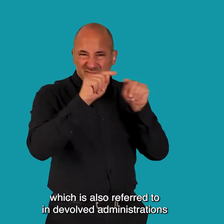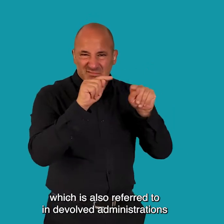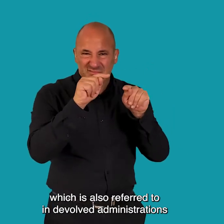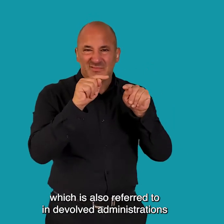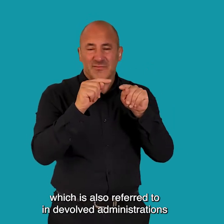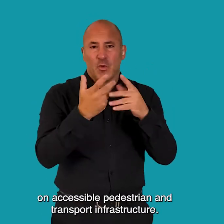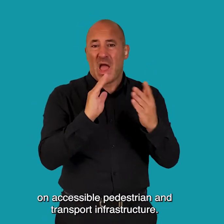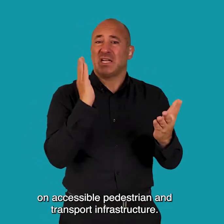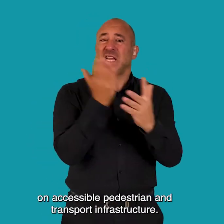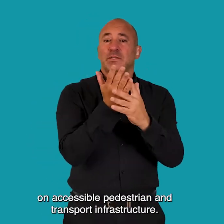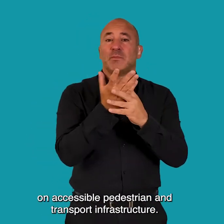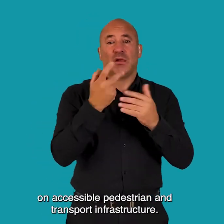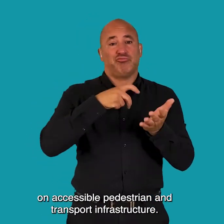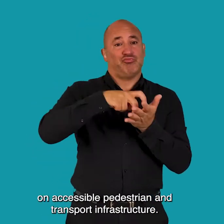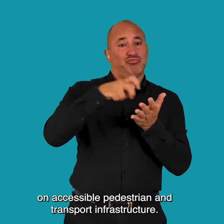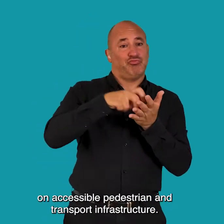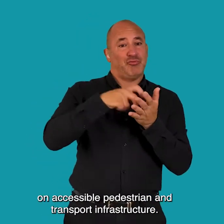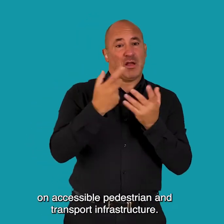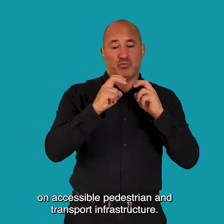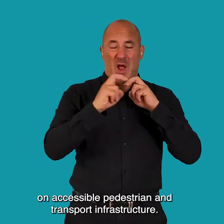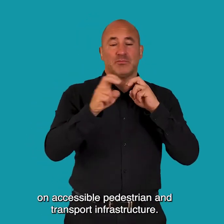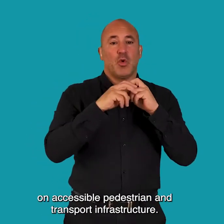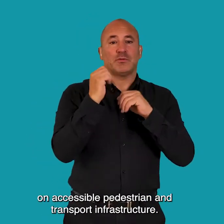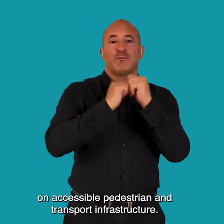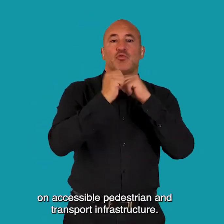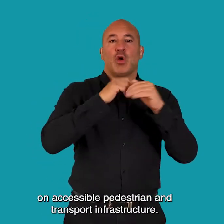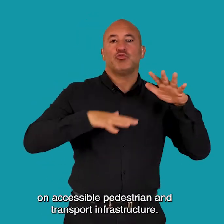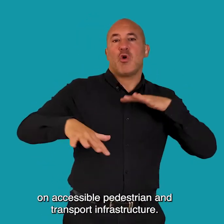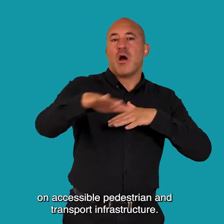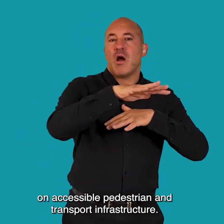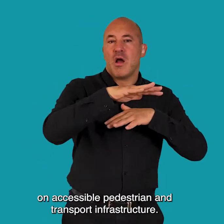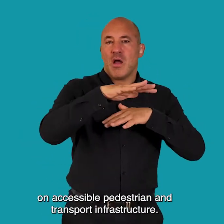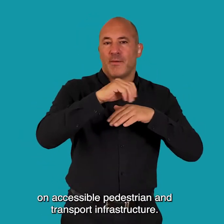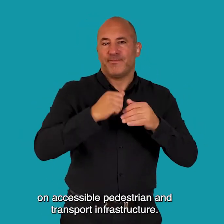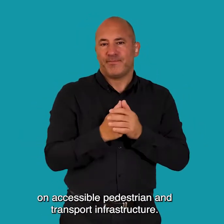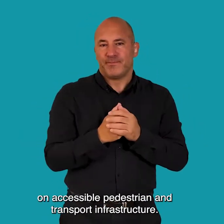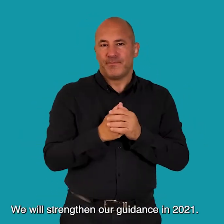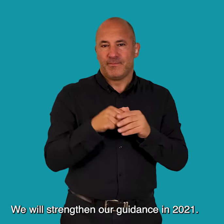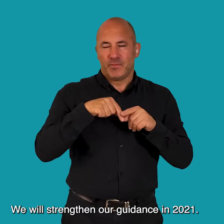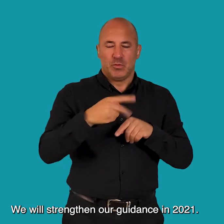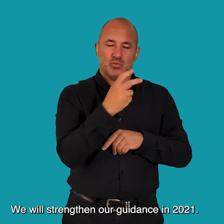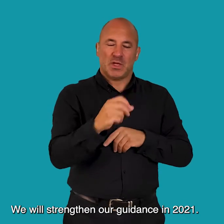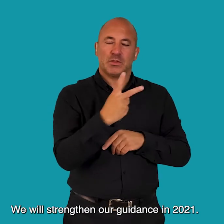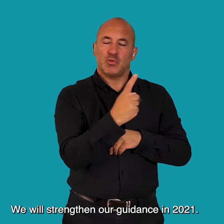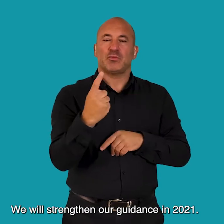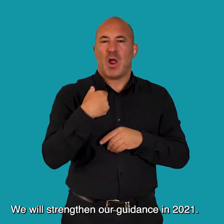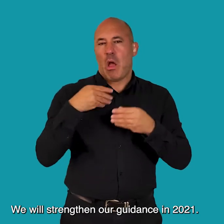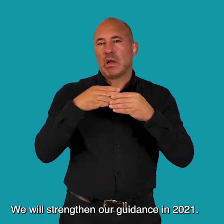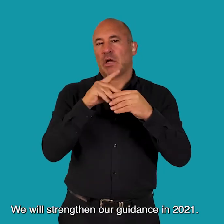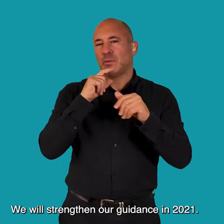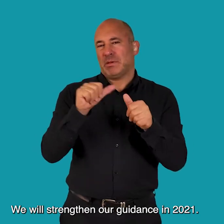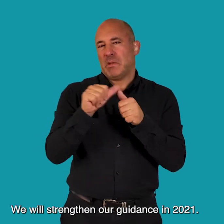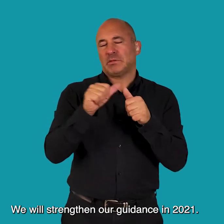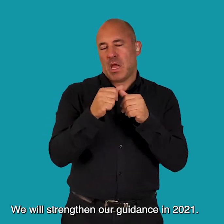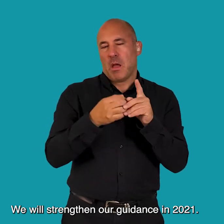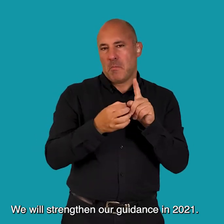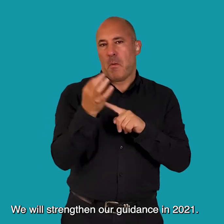administrations, on accessible pedestrian and transport infrastructure. We will strengthen our guidance in